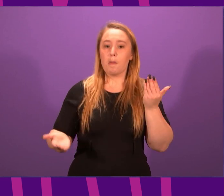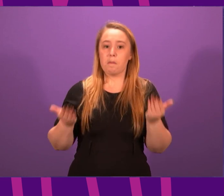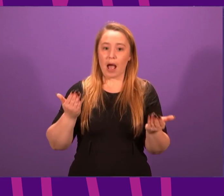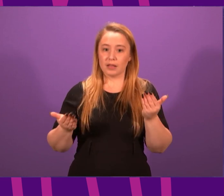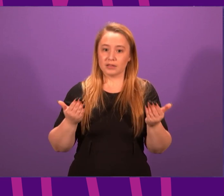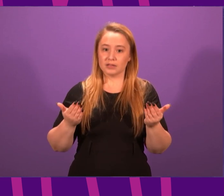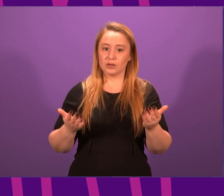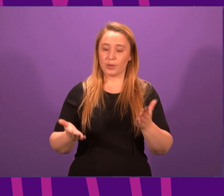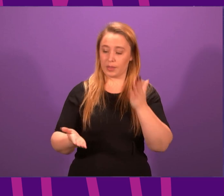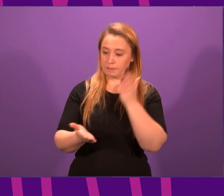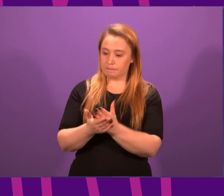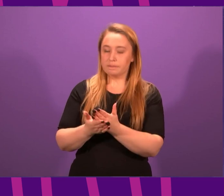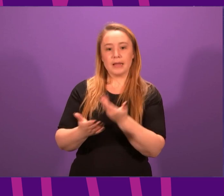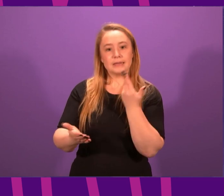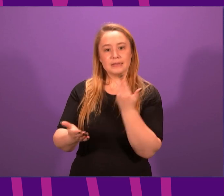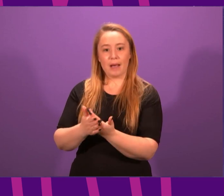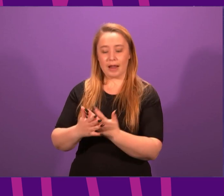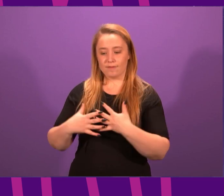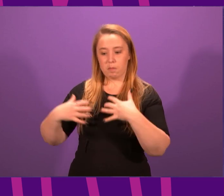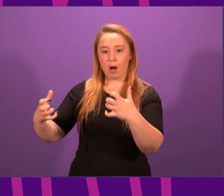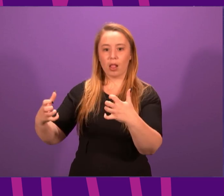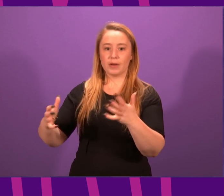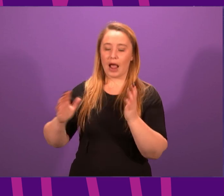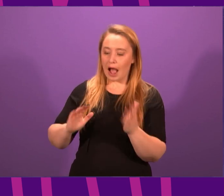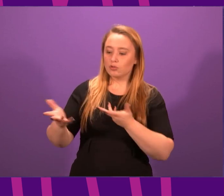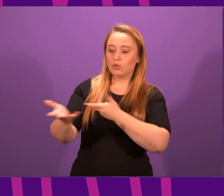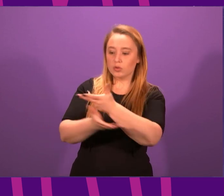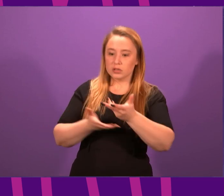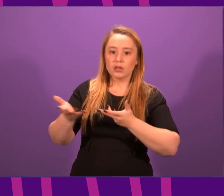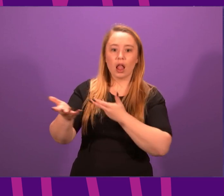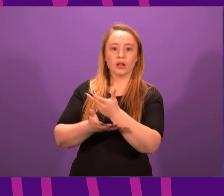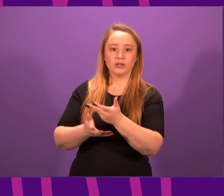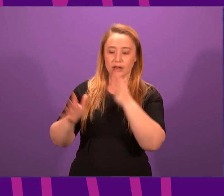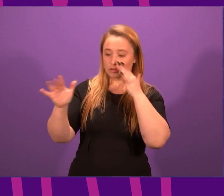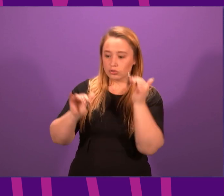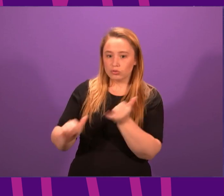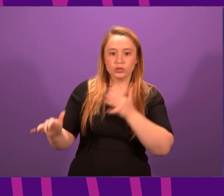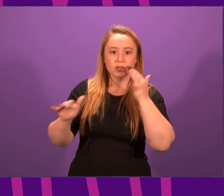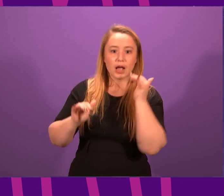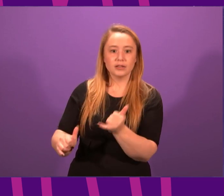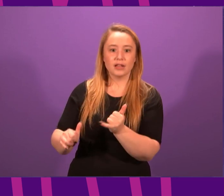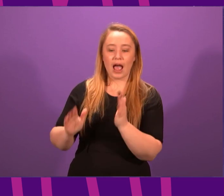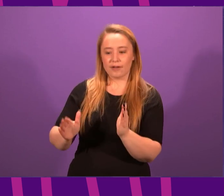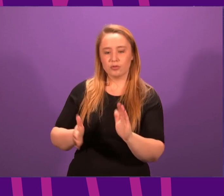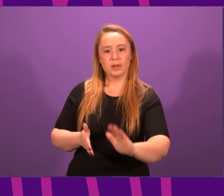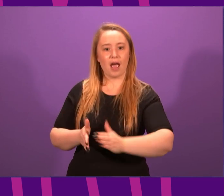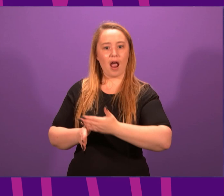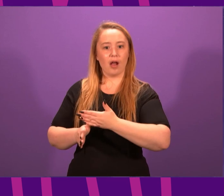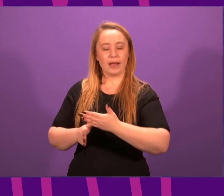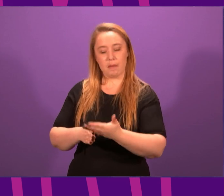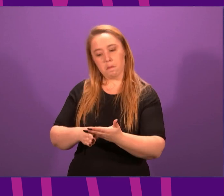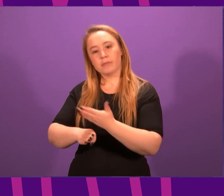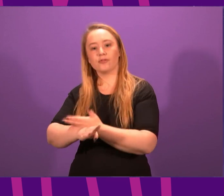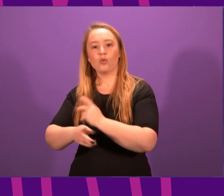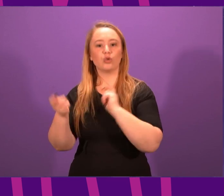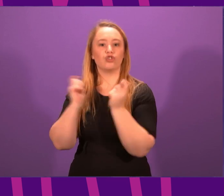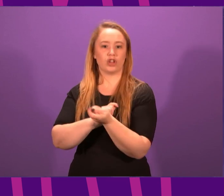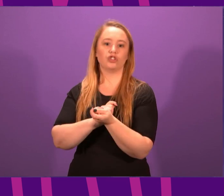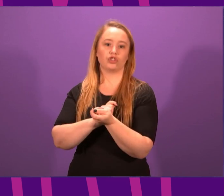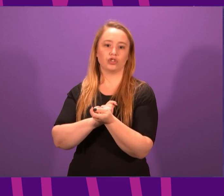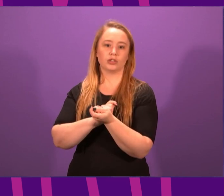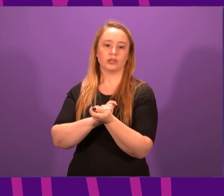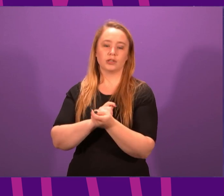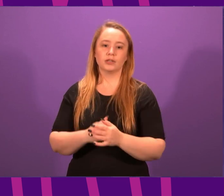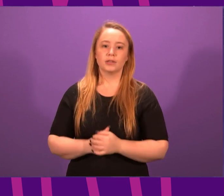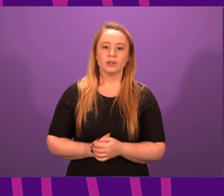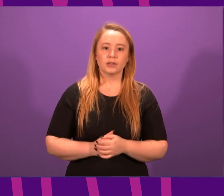the legitimate demand for Parliament, not just to be consulted and have the ability to scrutinise, but to do that early and before changes are made, wherever